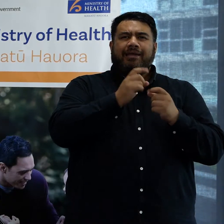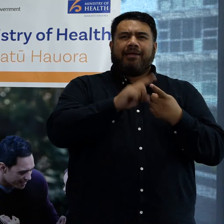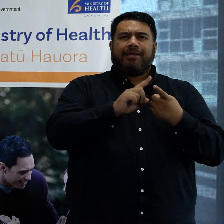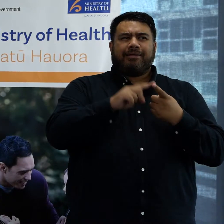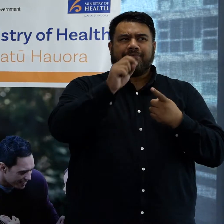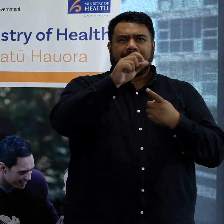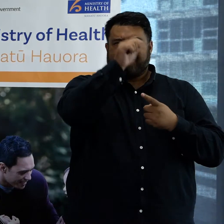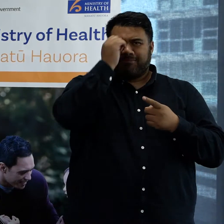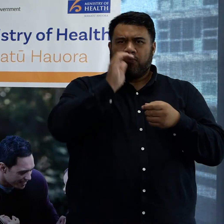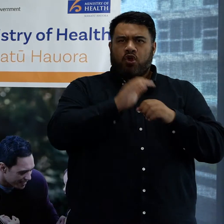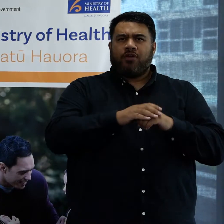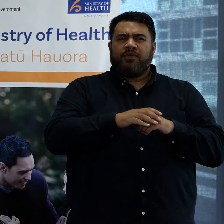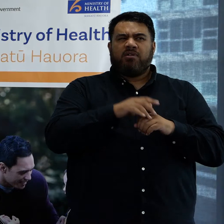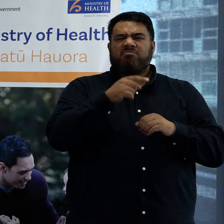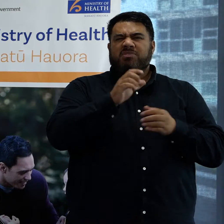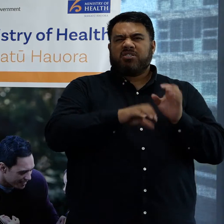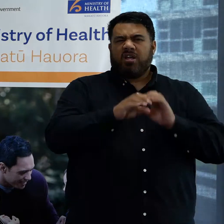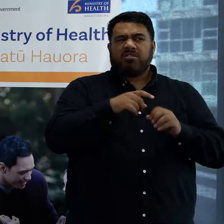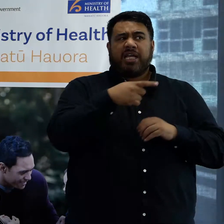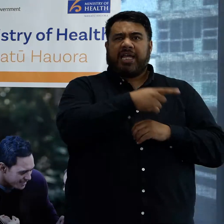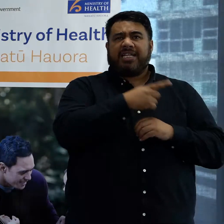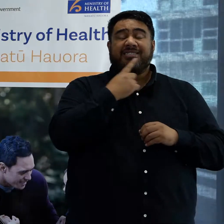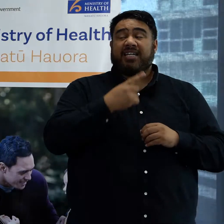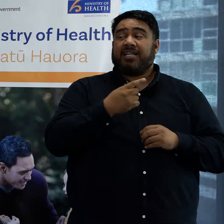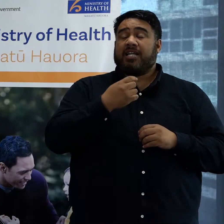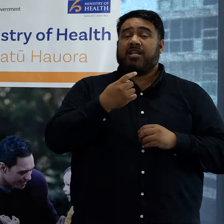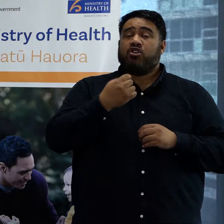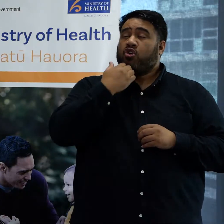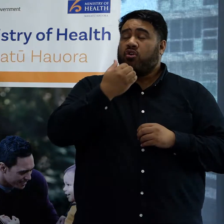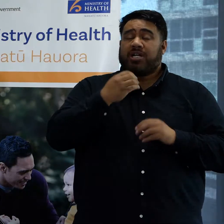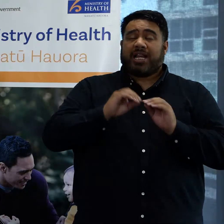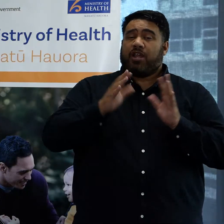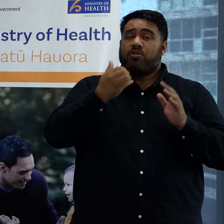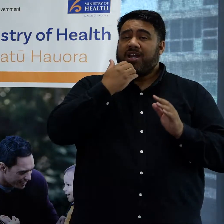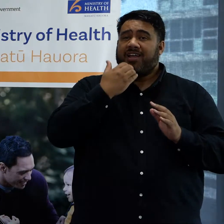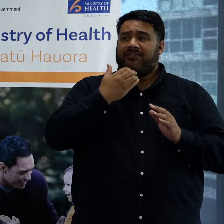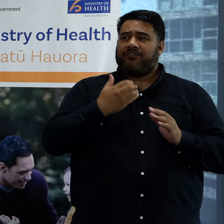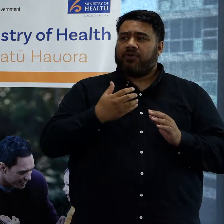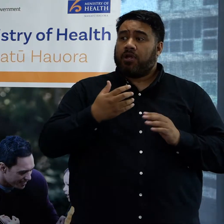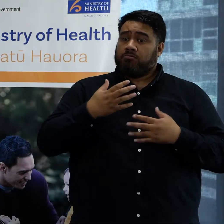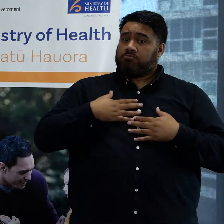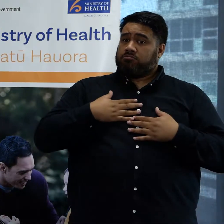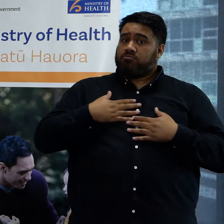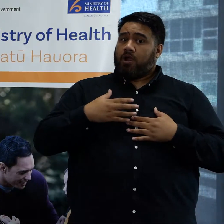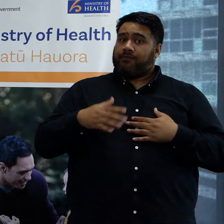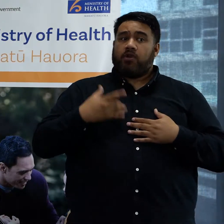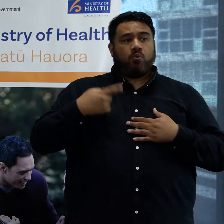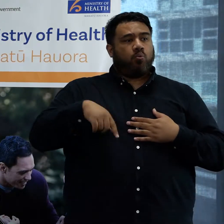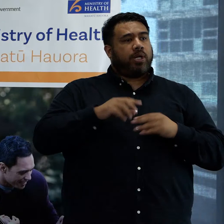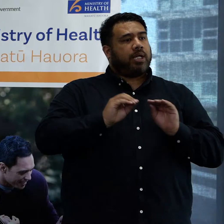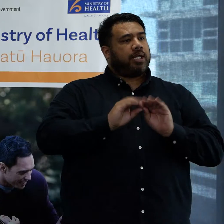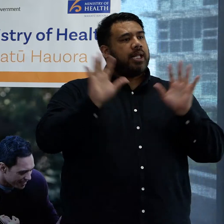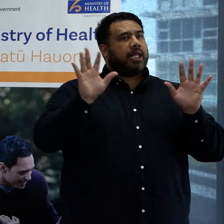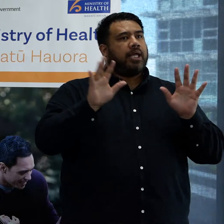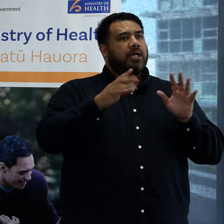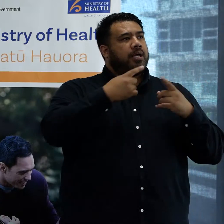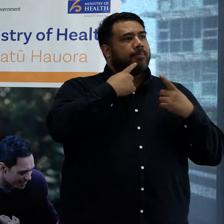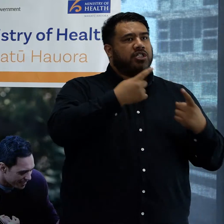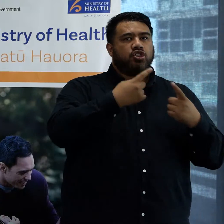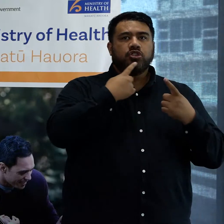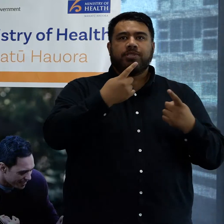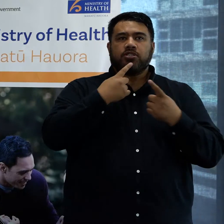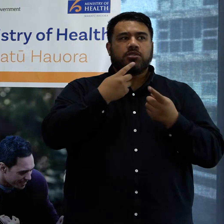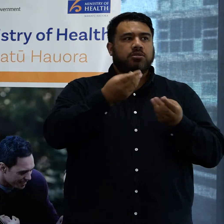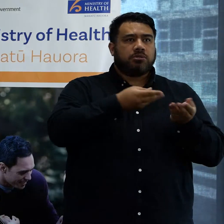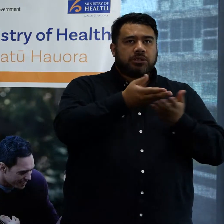unclear and this is leading to complacency. Actually, I think we've been very clear with our messaging throughout. I think it's been one of the strengths of our